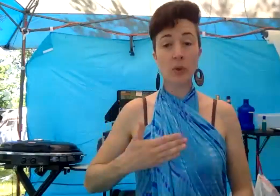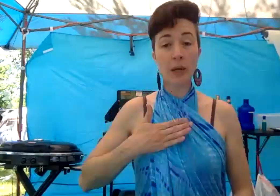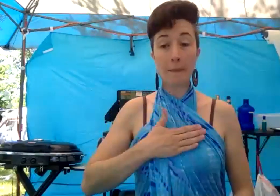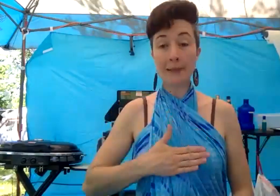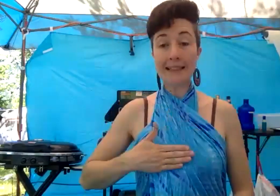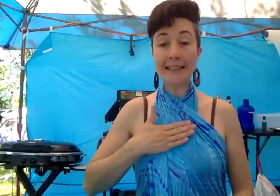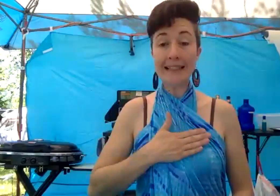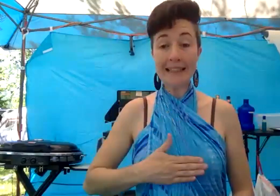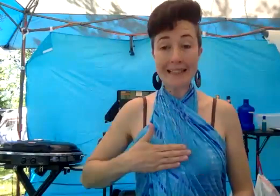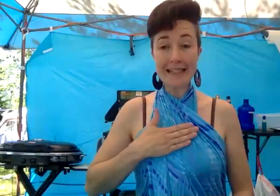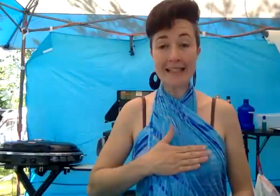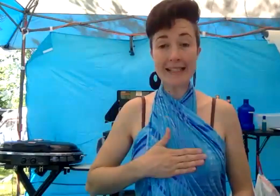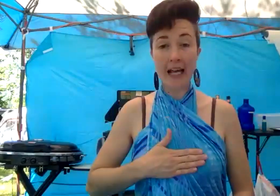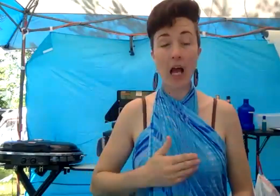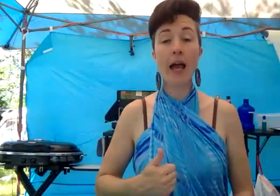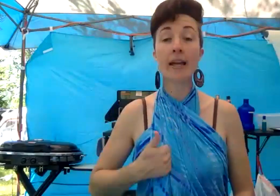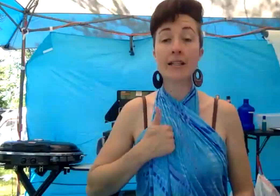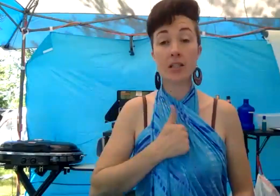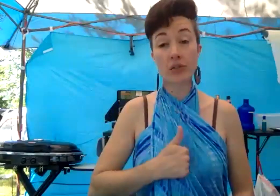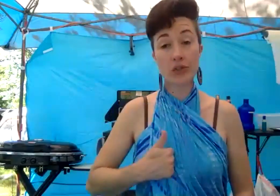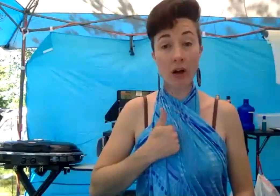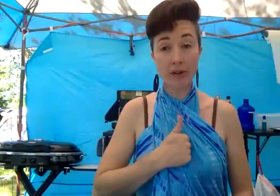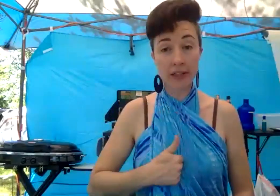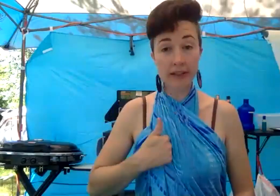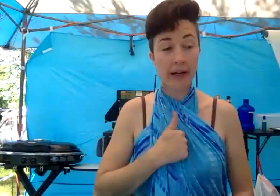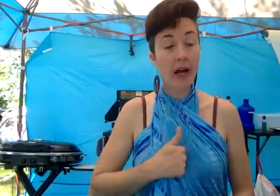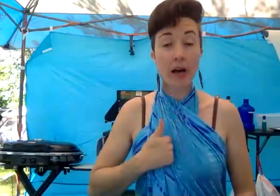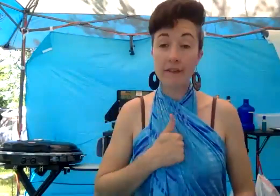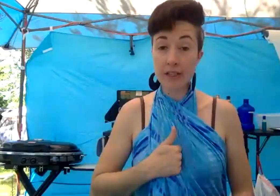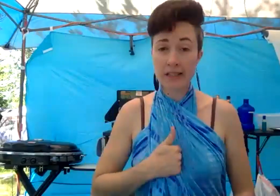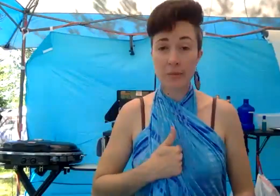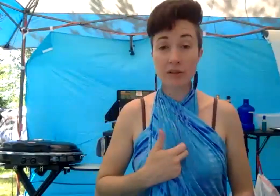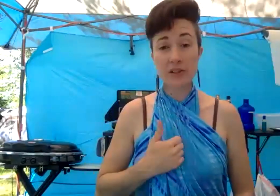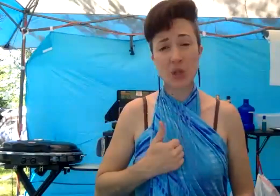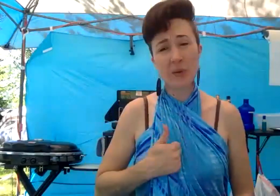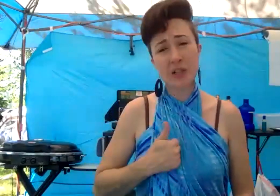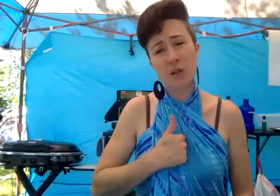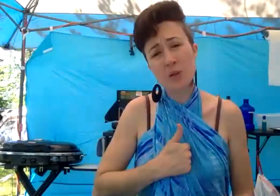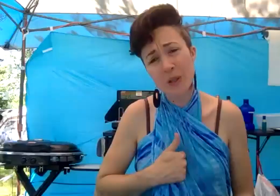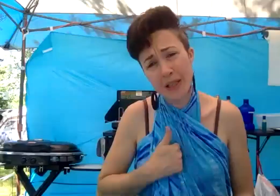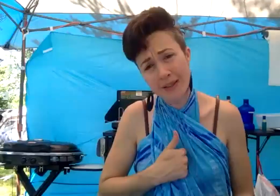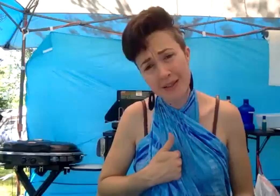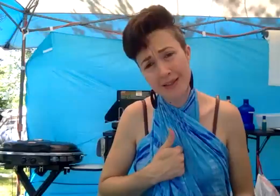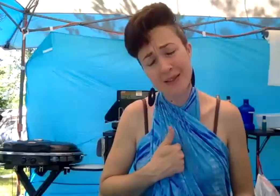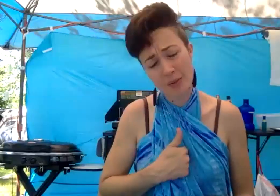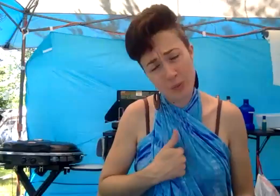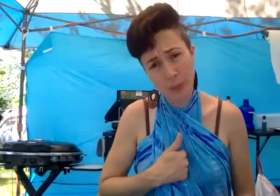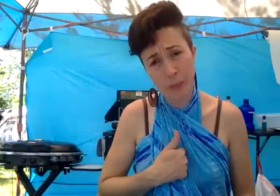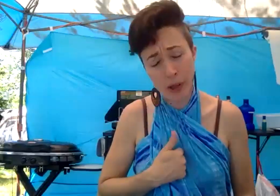for please and sorry are very similar. For sorry, we close our hands because we're